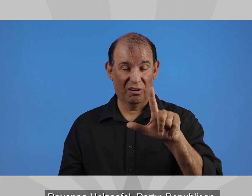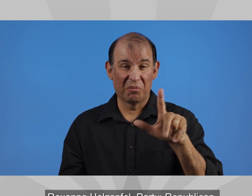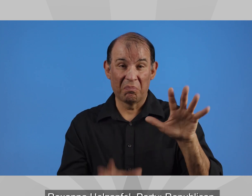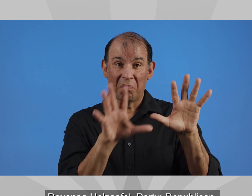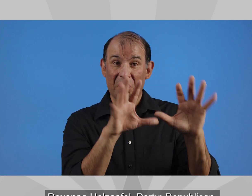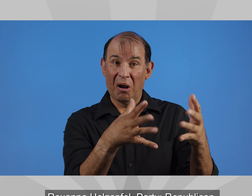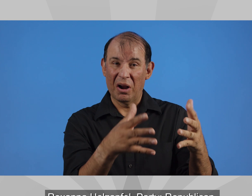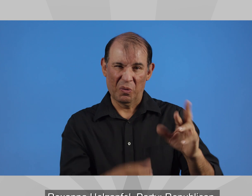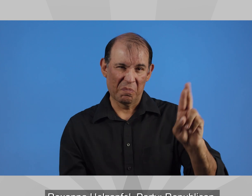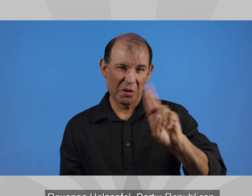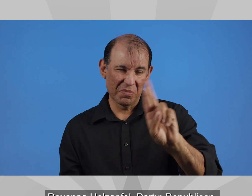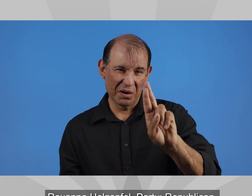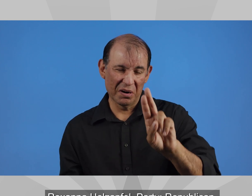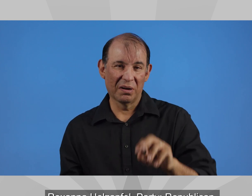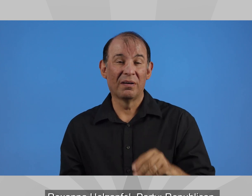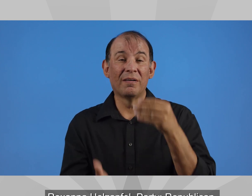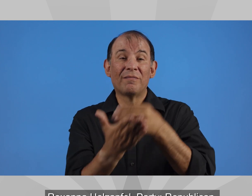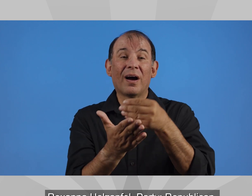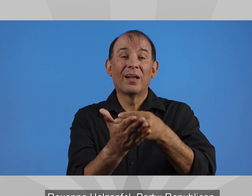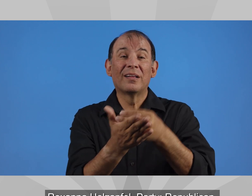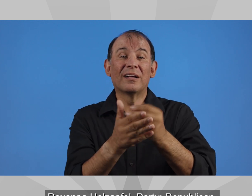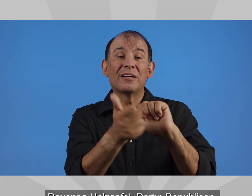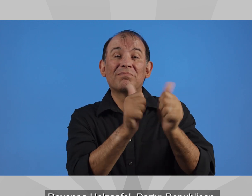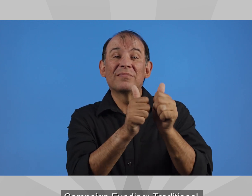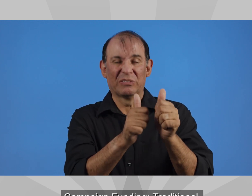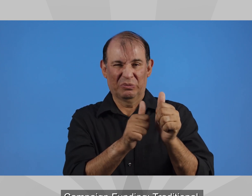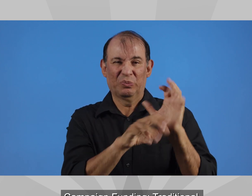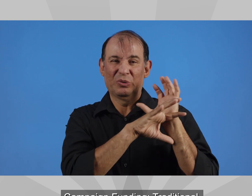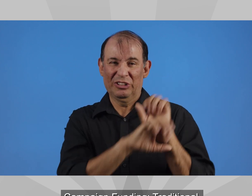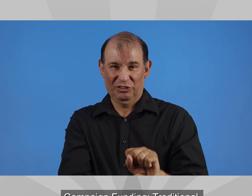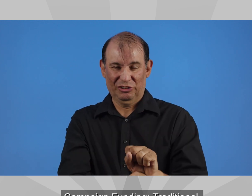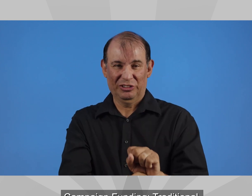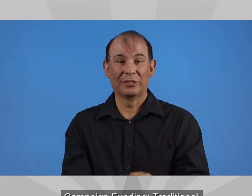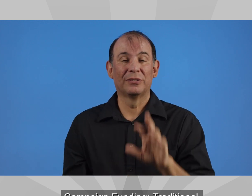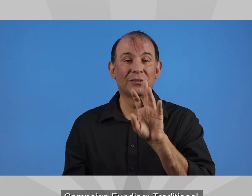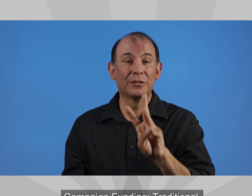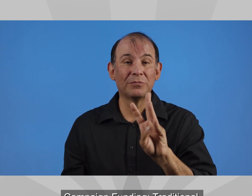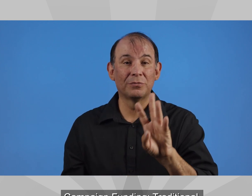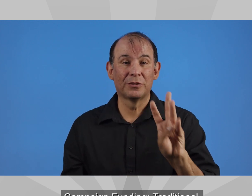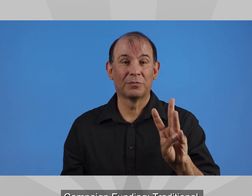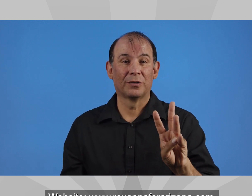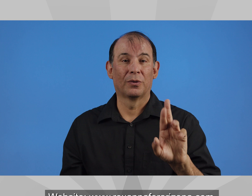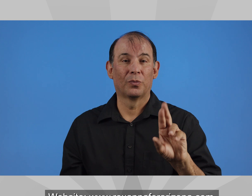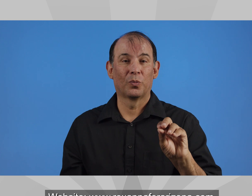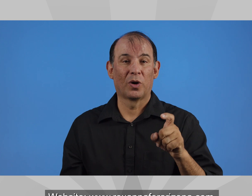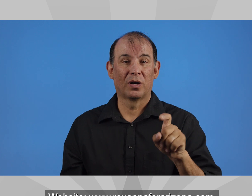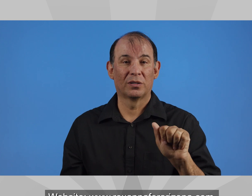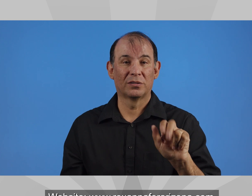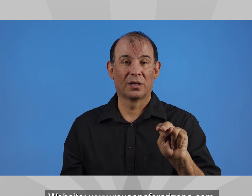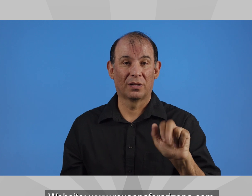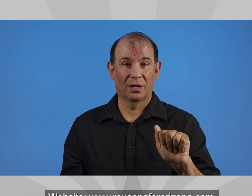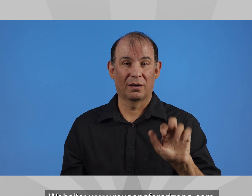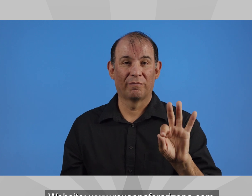Roxana Holzapfel. Party, Republican. Campaign funding, traditional. Website,